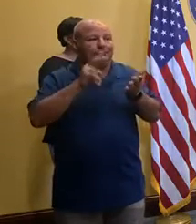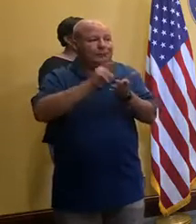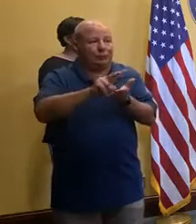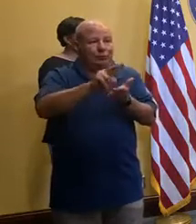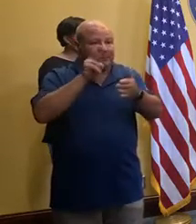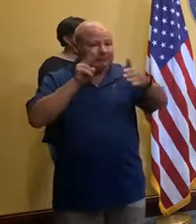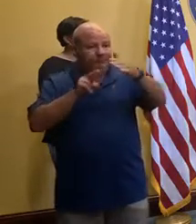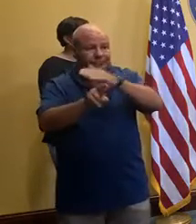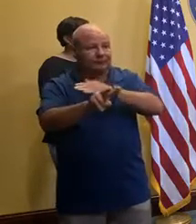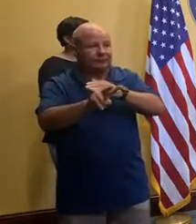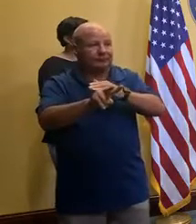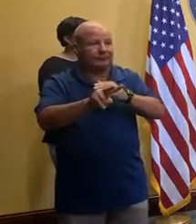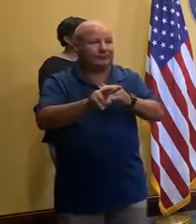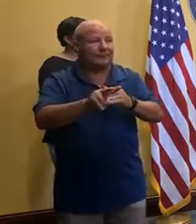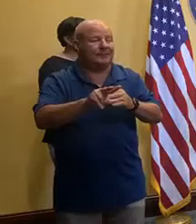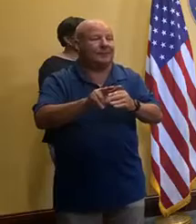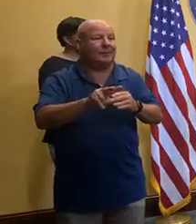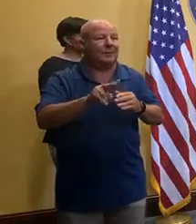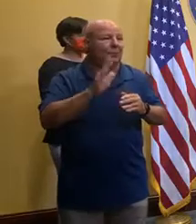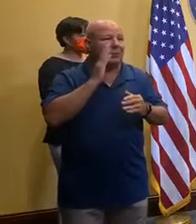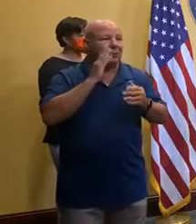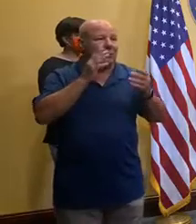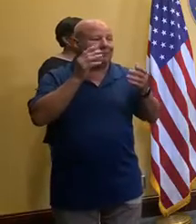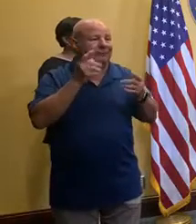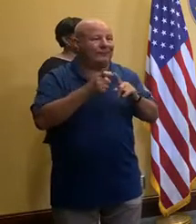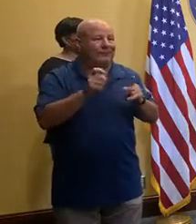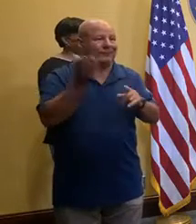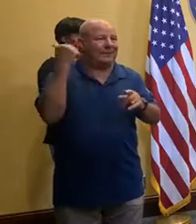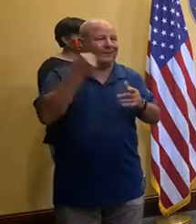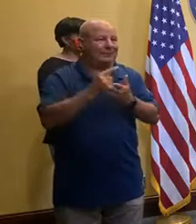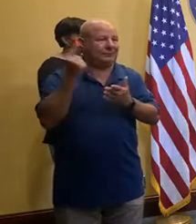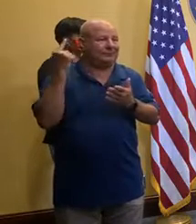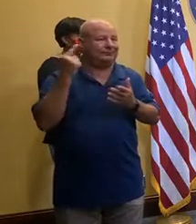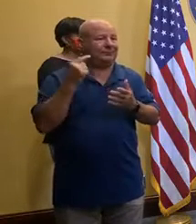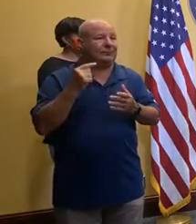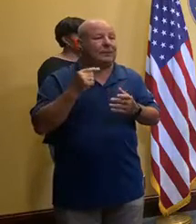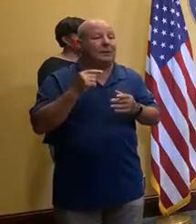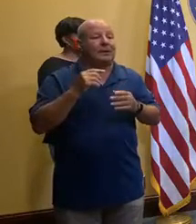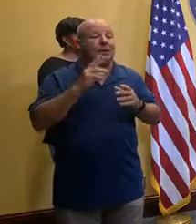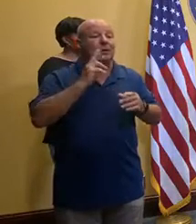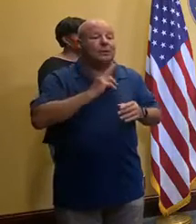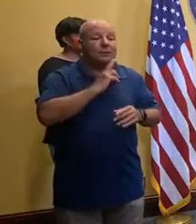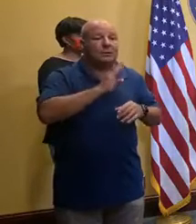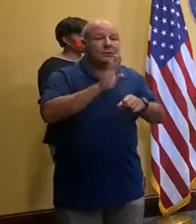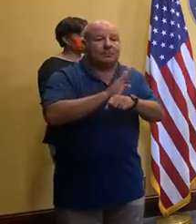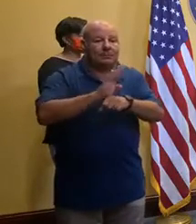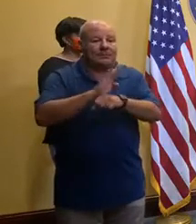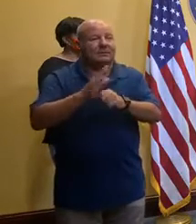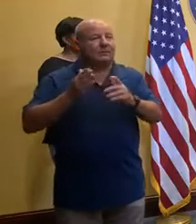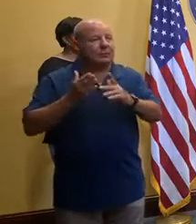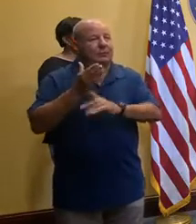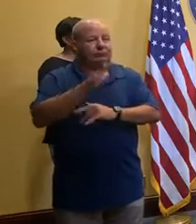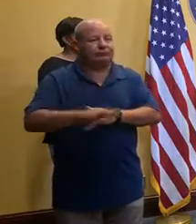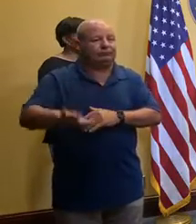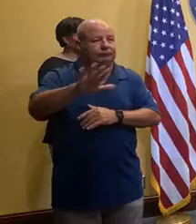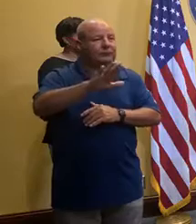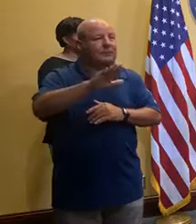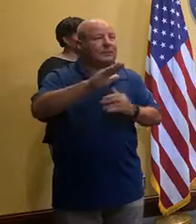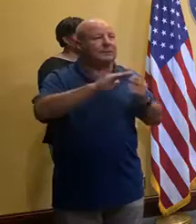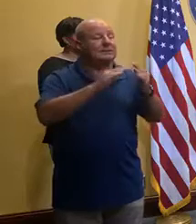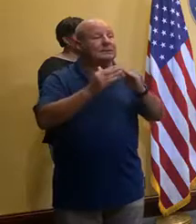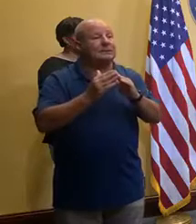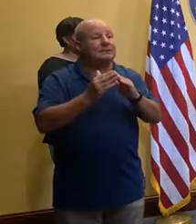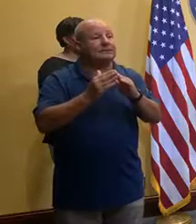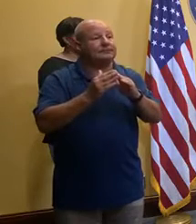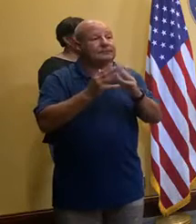now. To our restaurant vendors and businesses throughout the city, We want you to